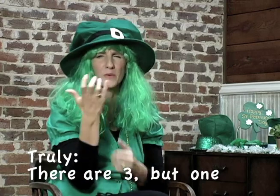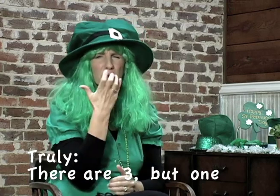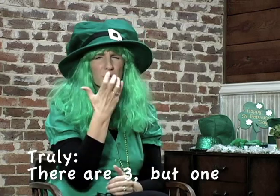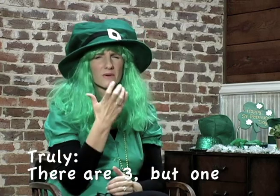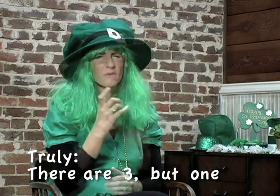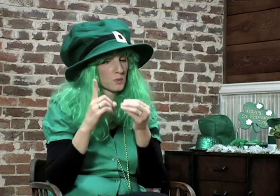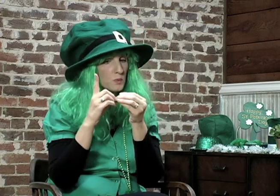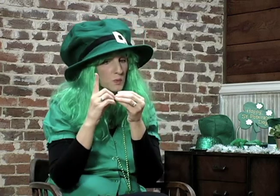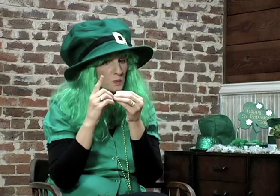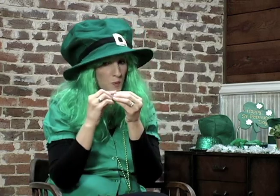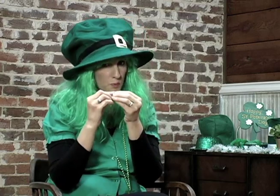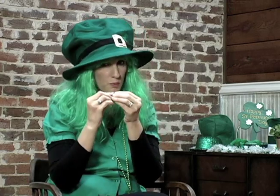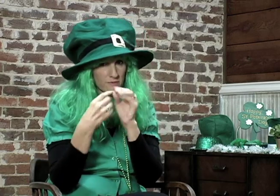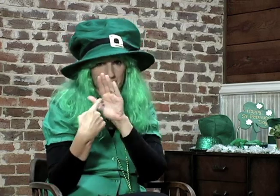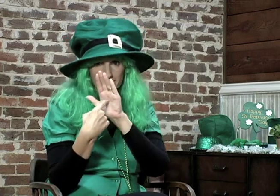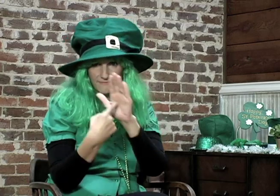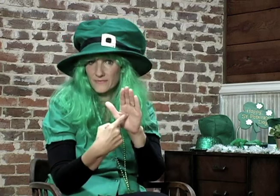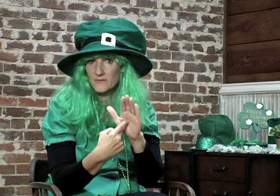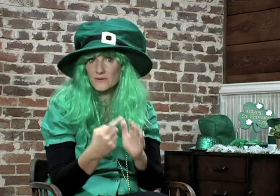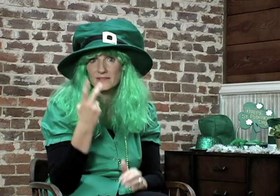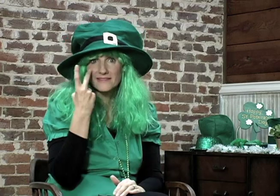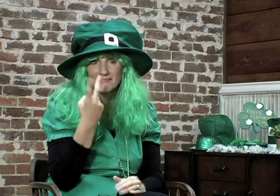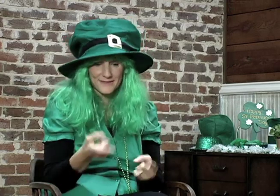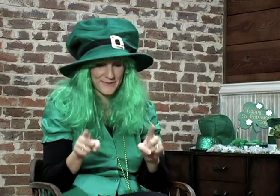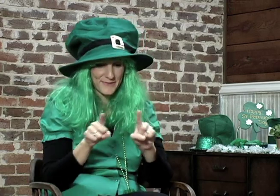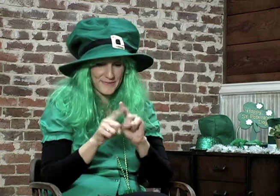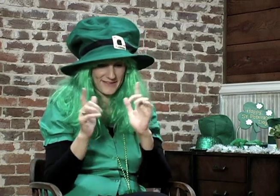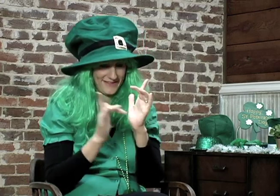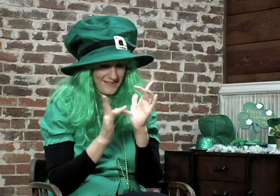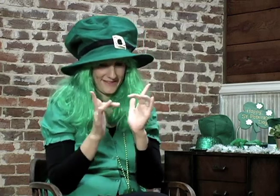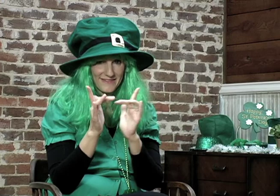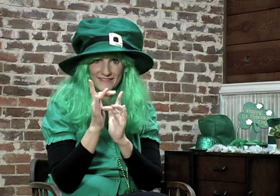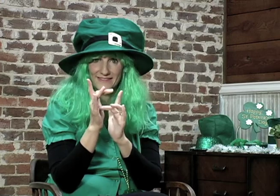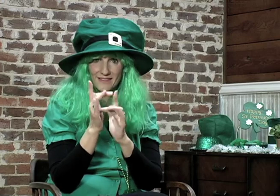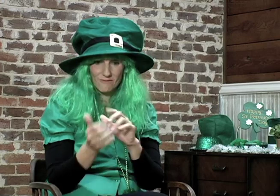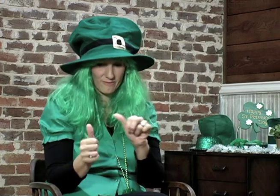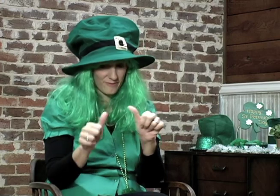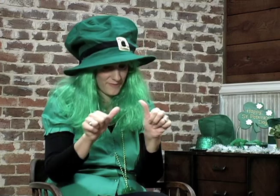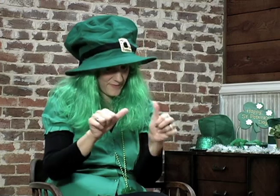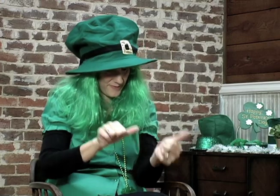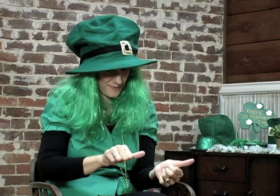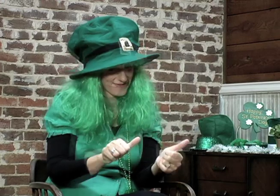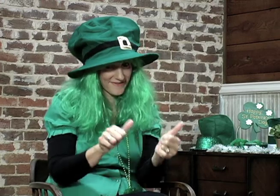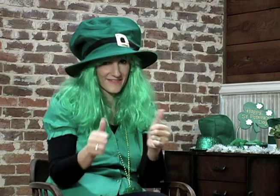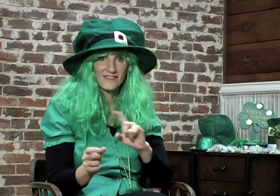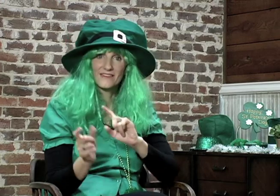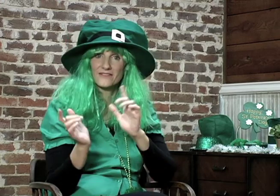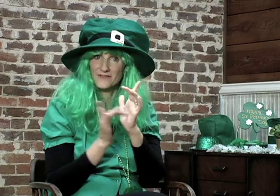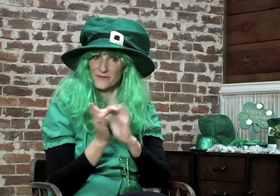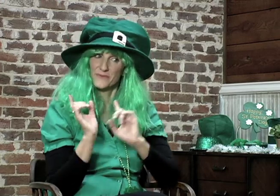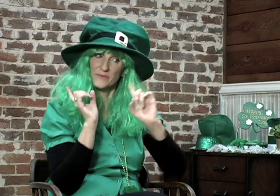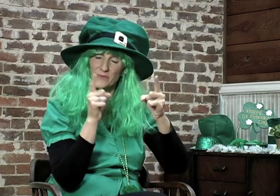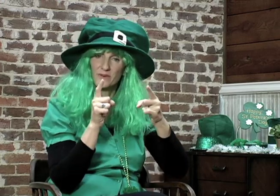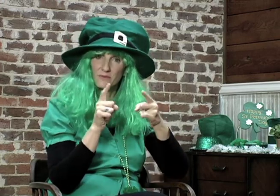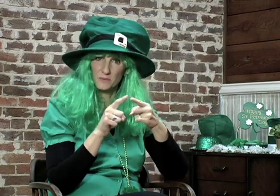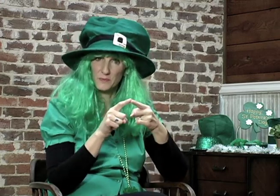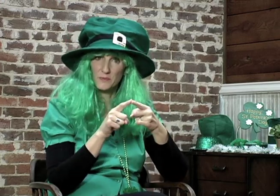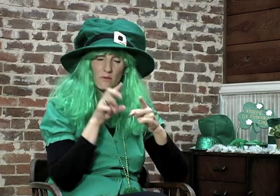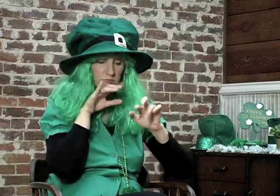one. One more example I want to share is when we look at Jesus' baptism.